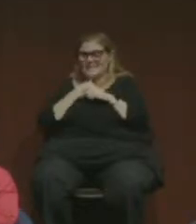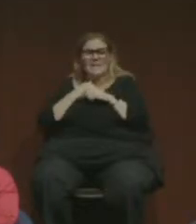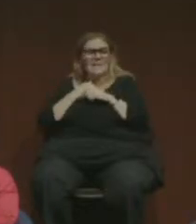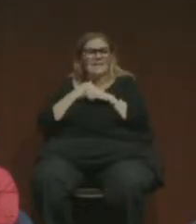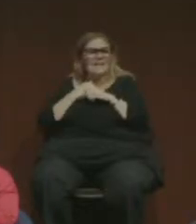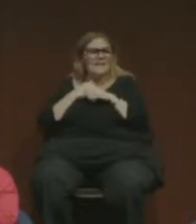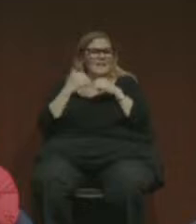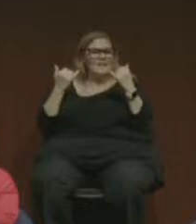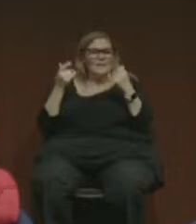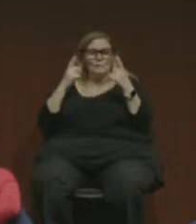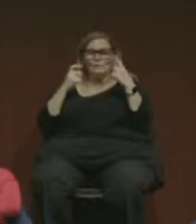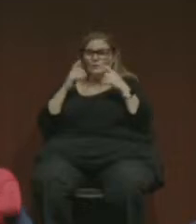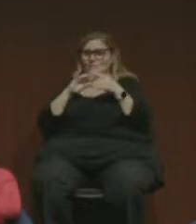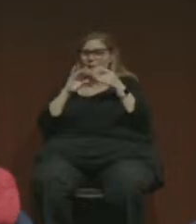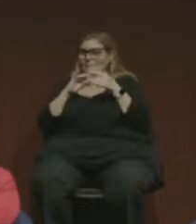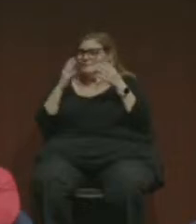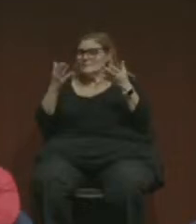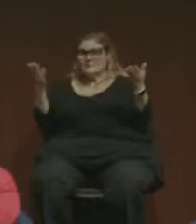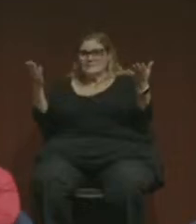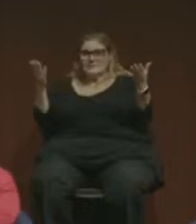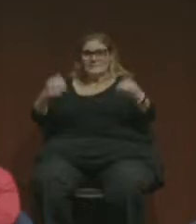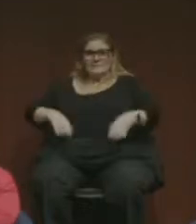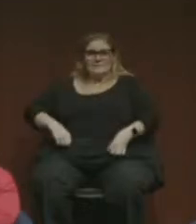questions, please, for our panelists.